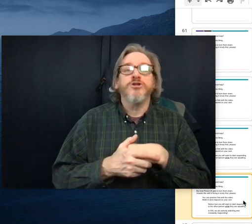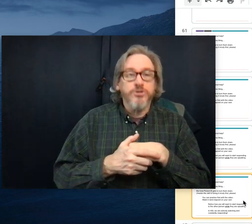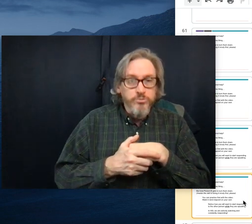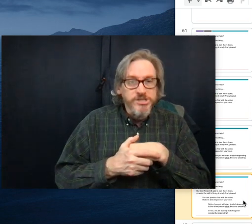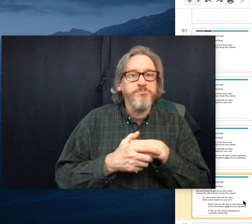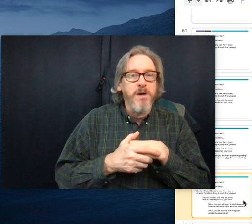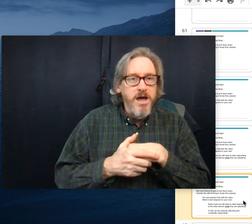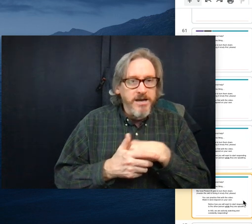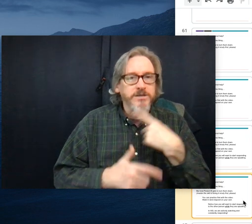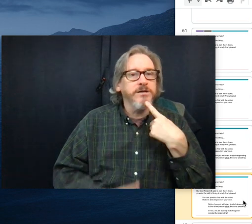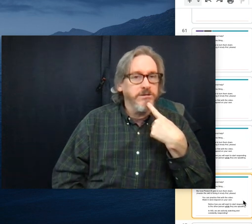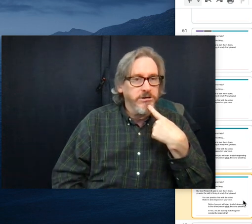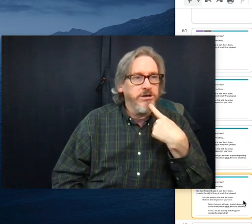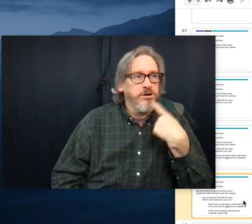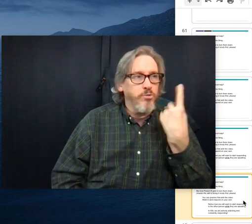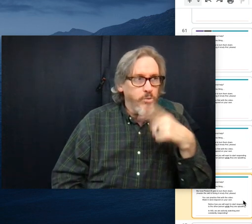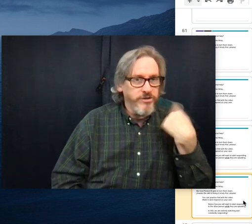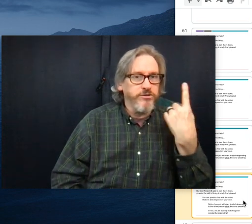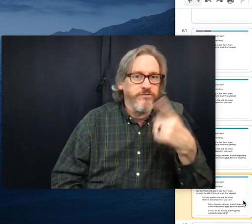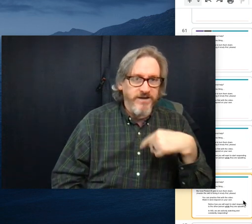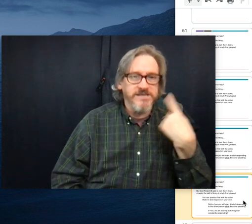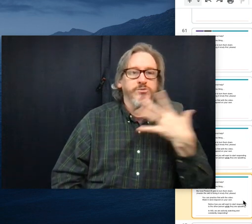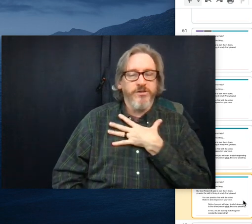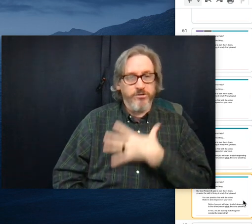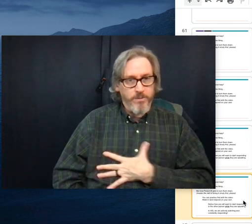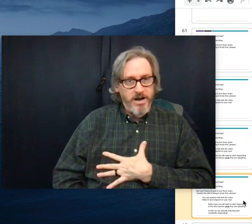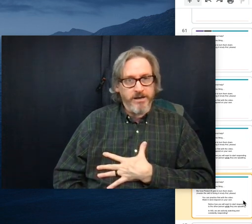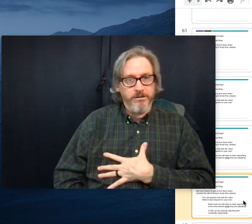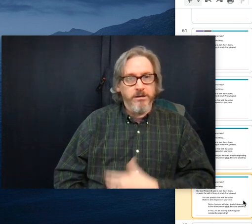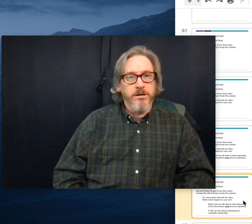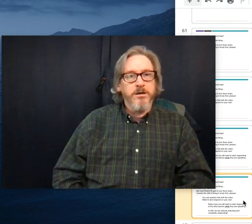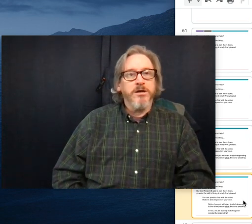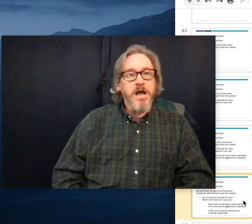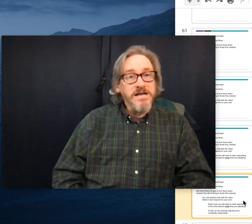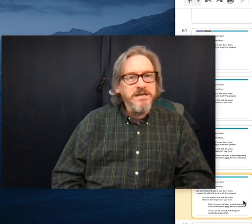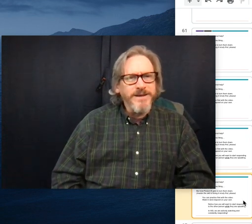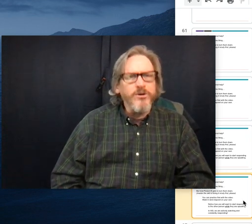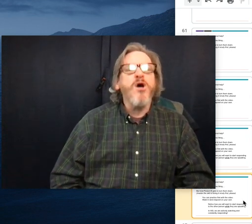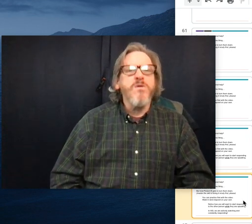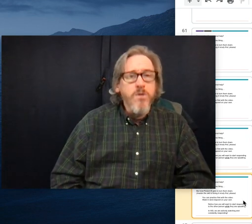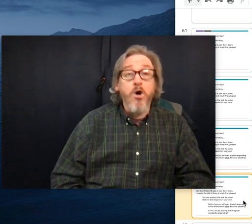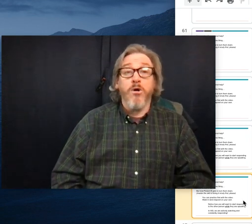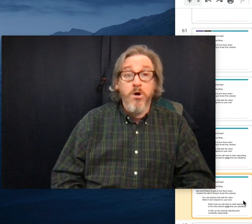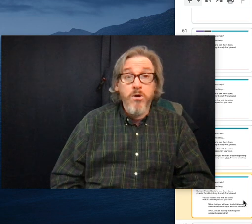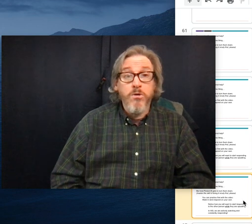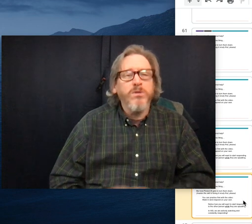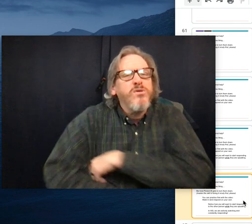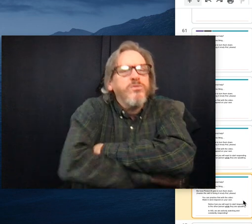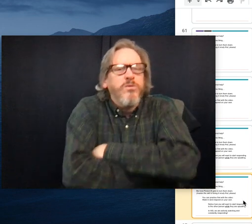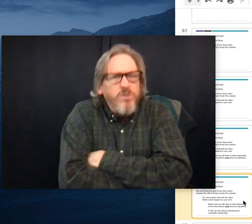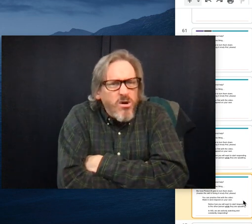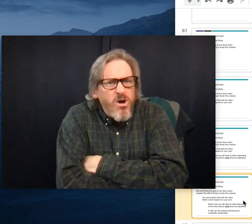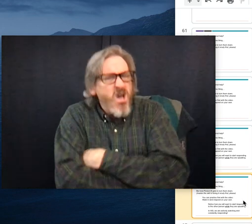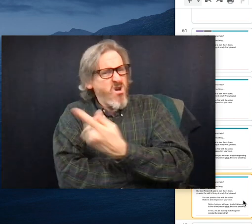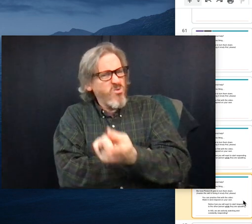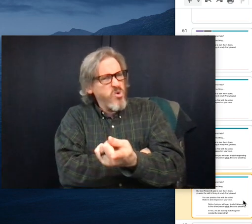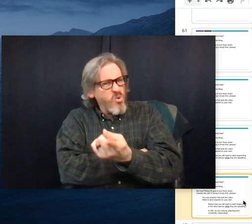Try not to have a single sign response. Something like, oh, fine. Oh, no problem. Oh,